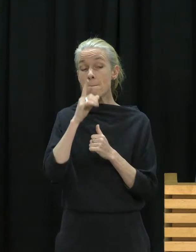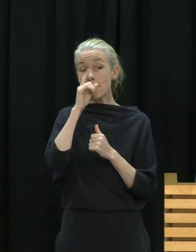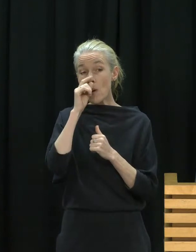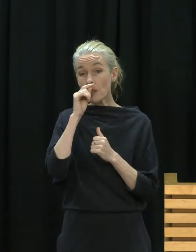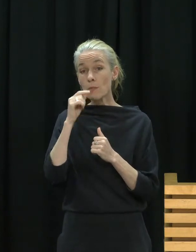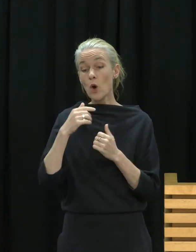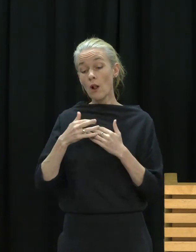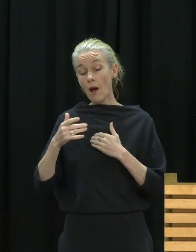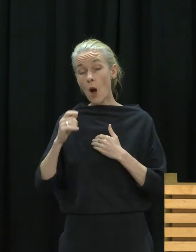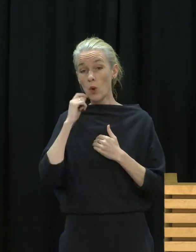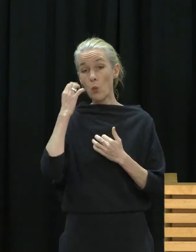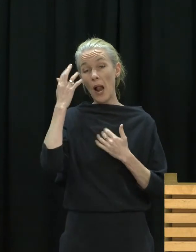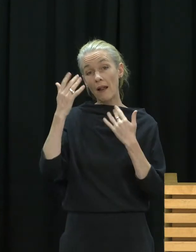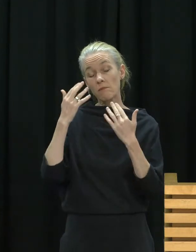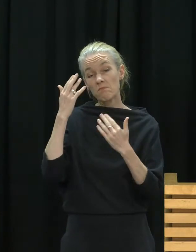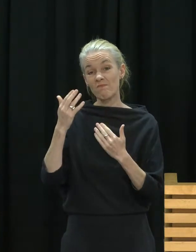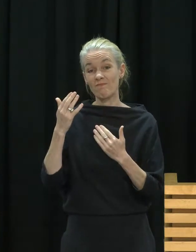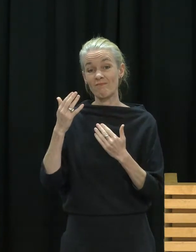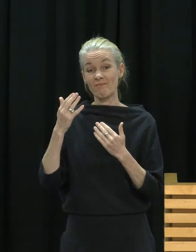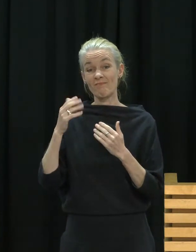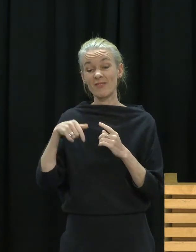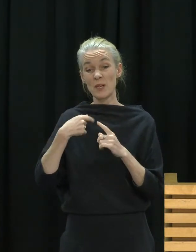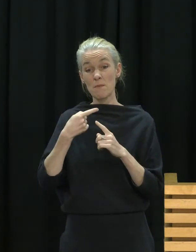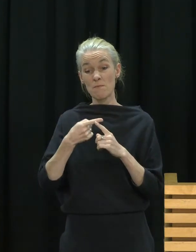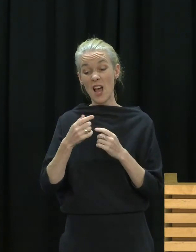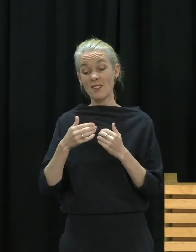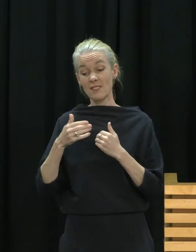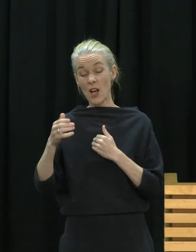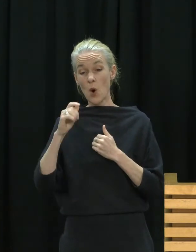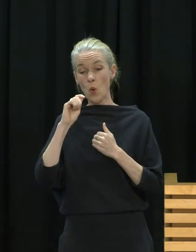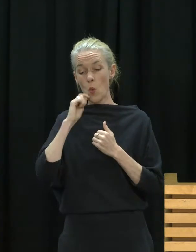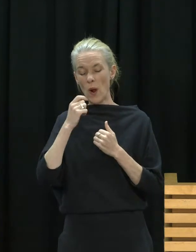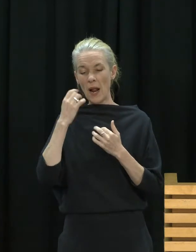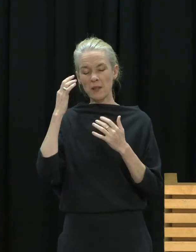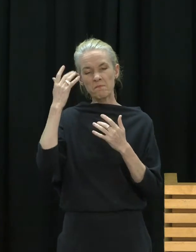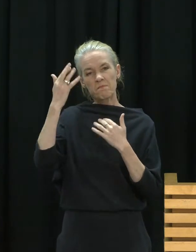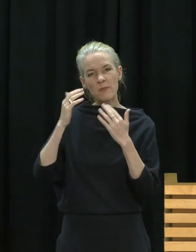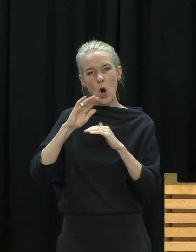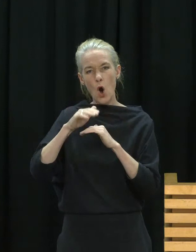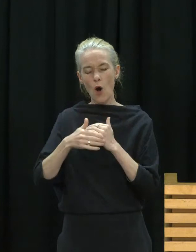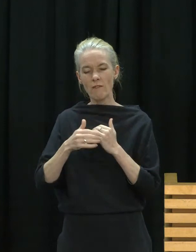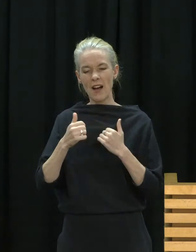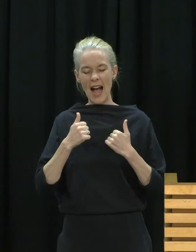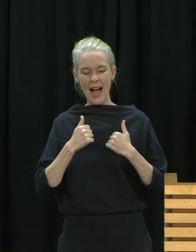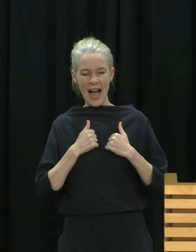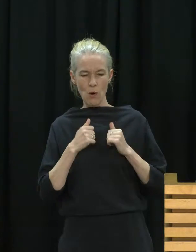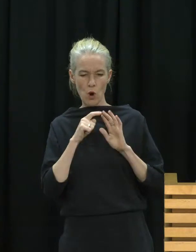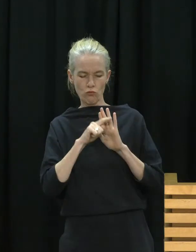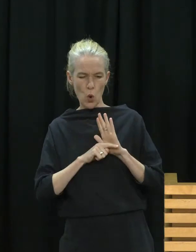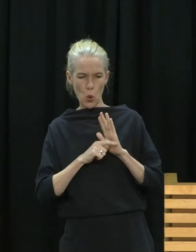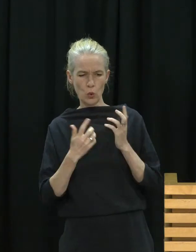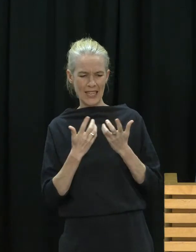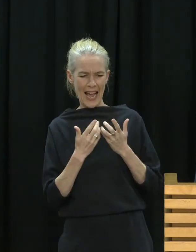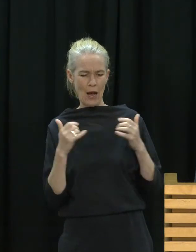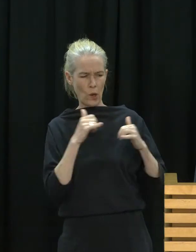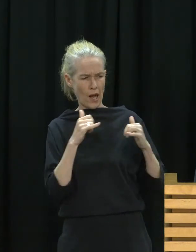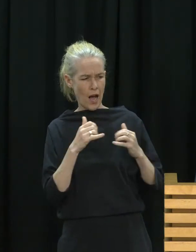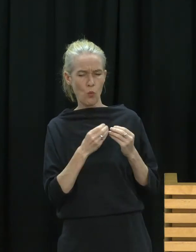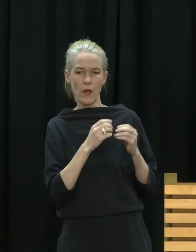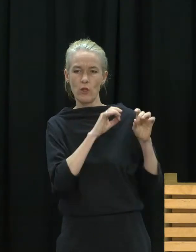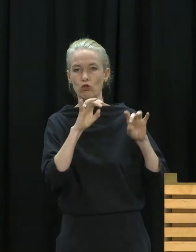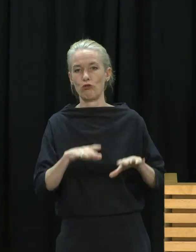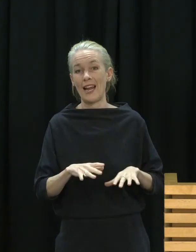what we do around Australia more generally outside of New South Wales. Their own internal border restrictions are one of the things that we will consider there.